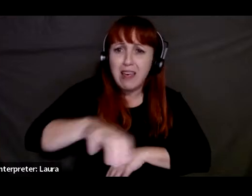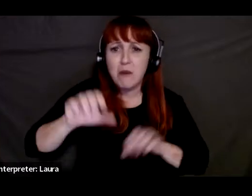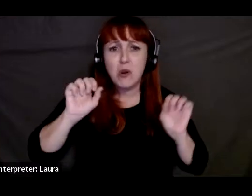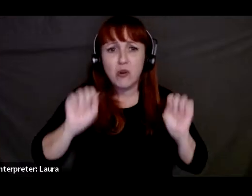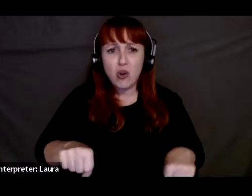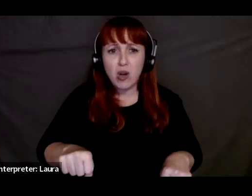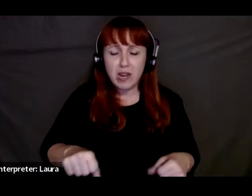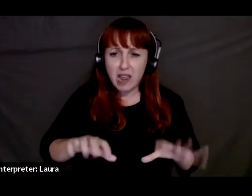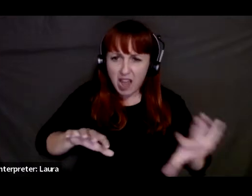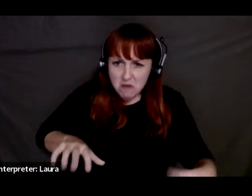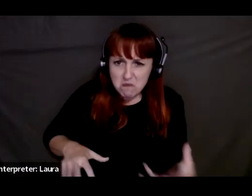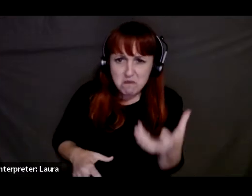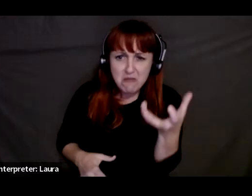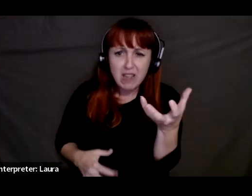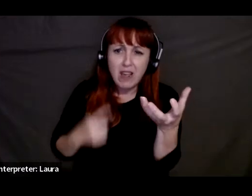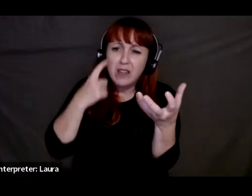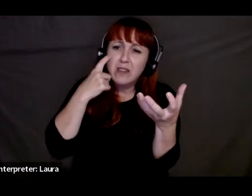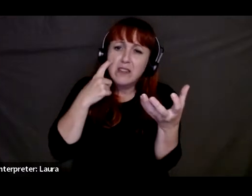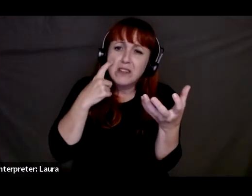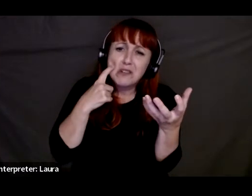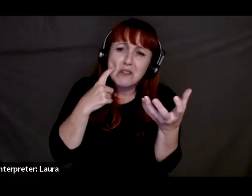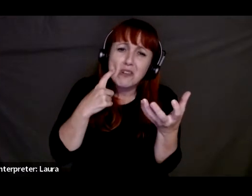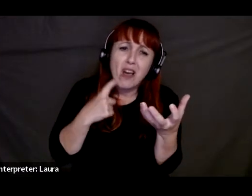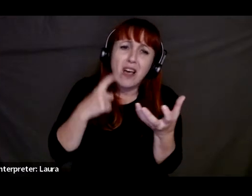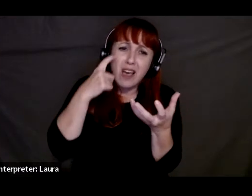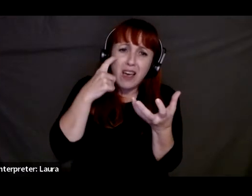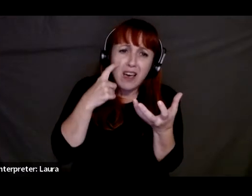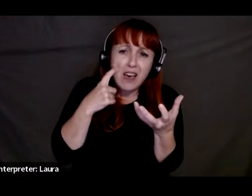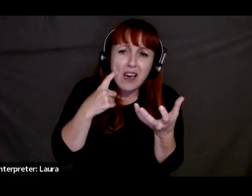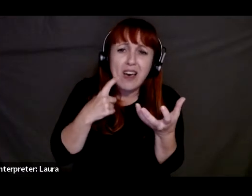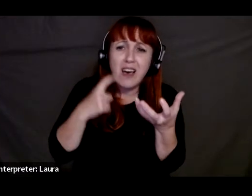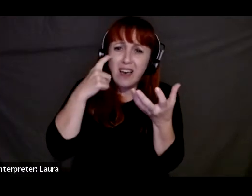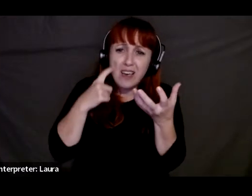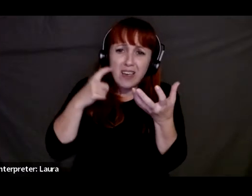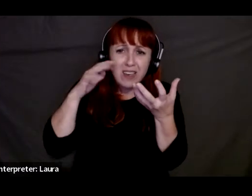And I picked it up and I cried on Kahoolawe.